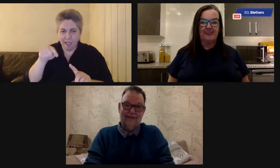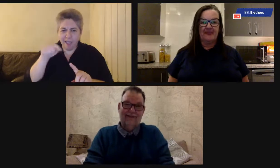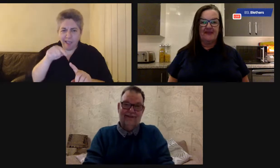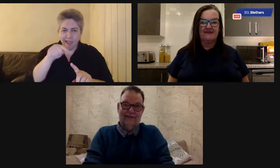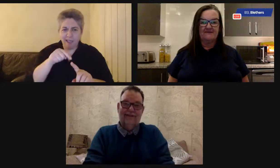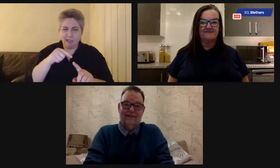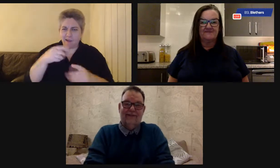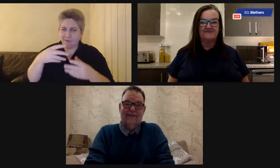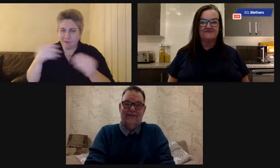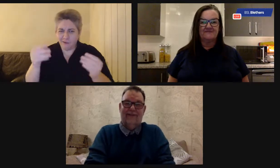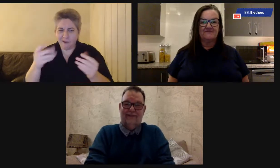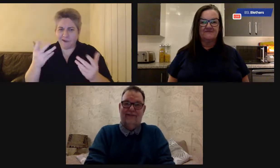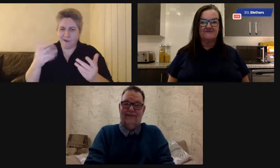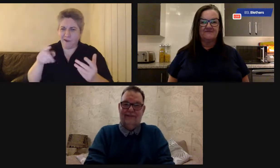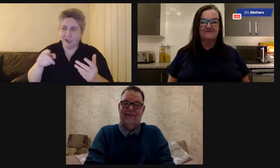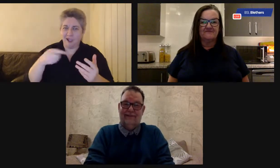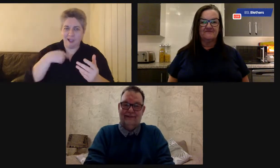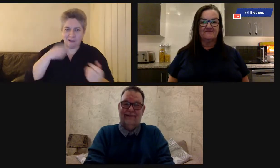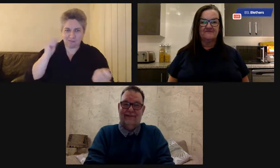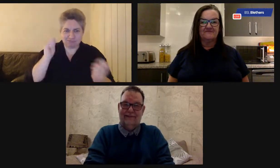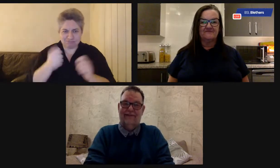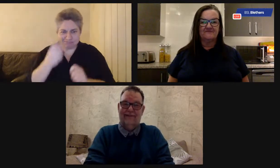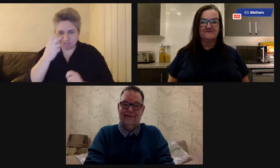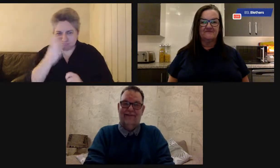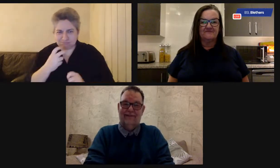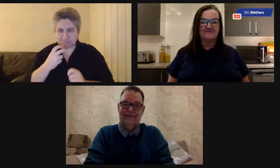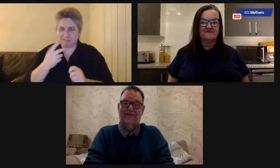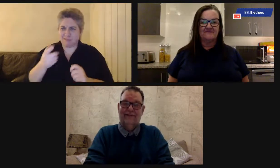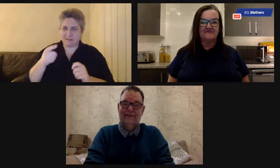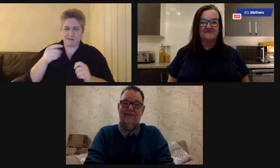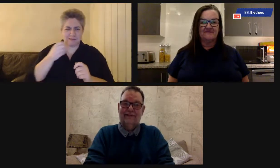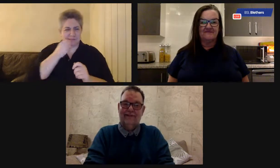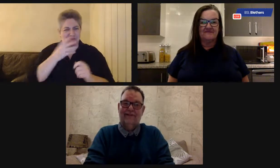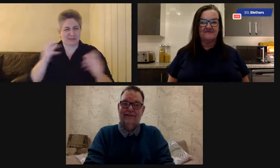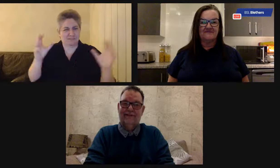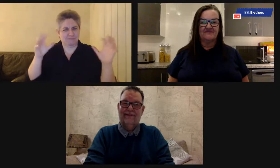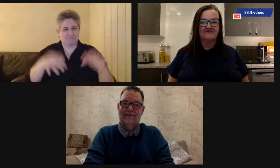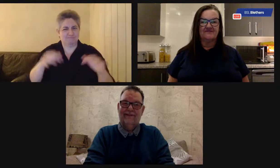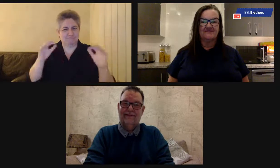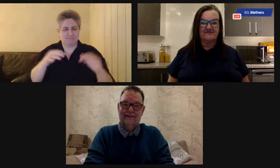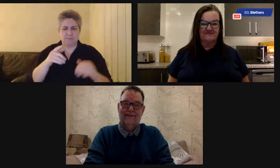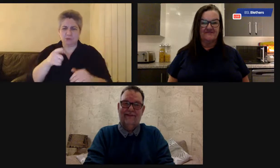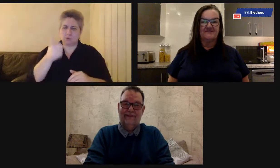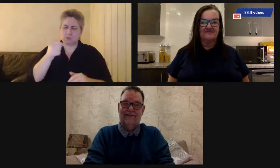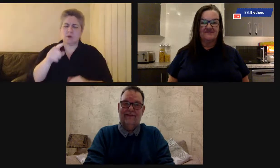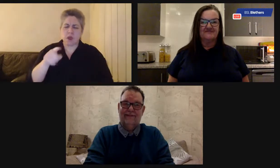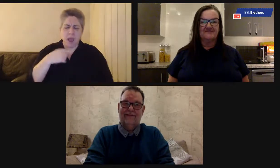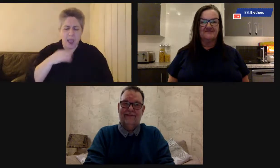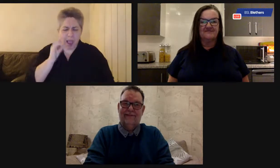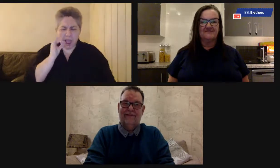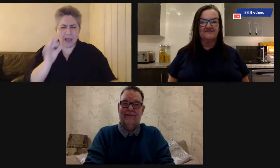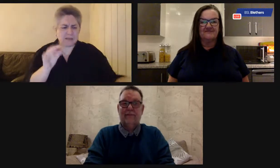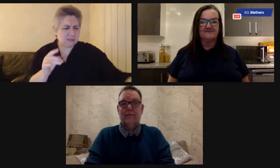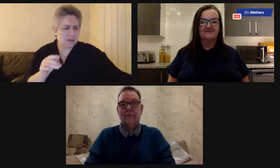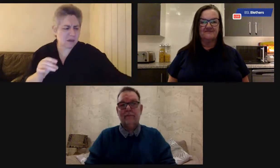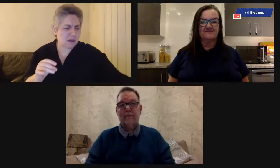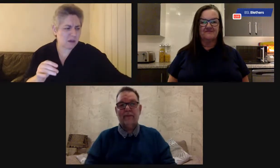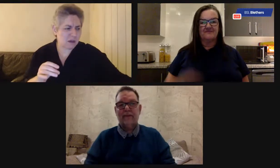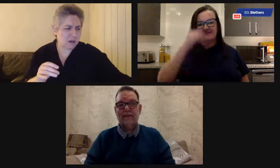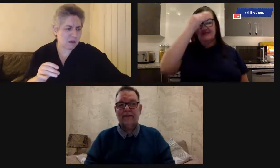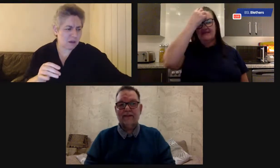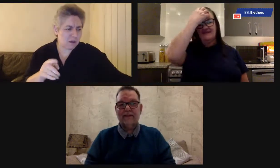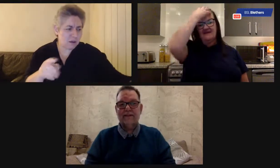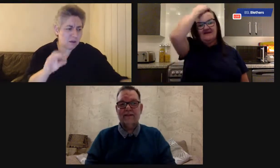want to put on. Well, I can totally appreciate that. How people maybe like to look at the photographs and see how